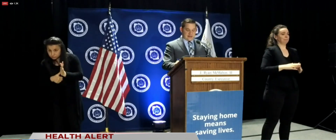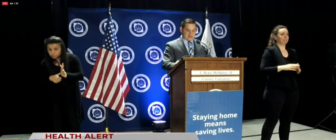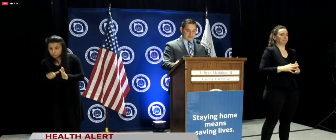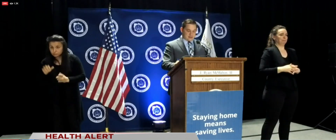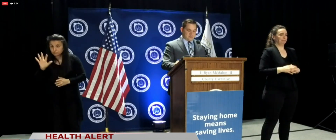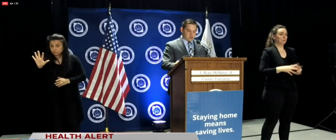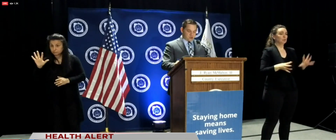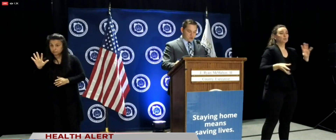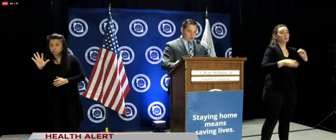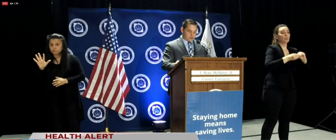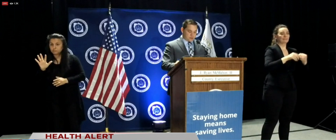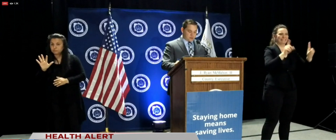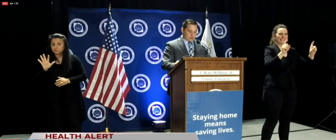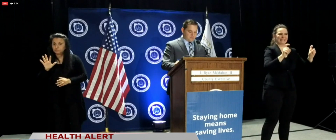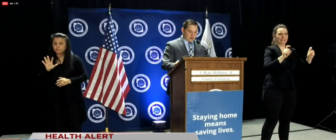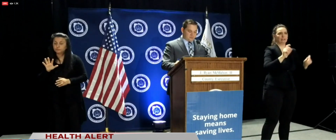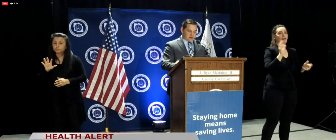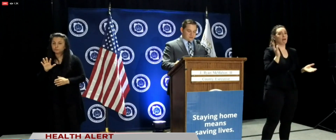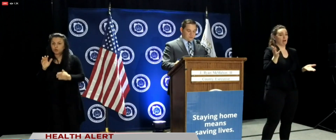5,888 tests administered.